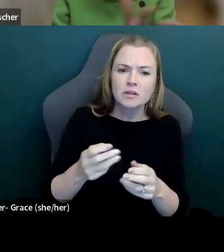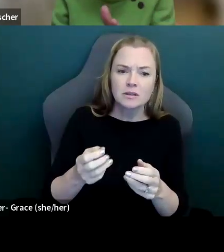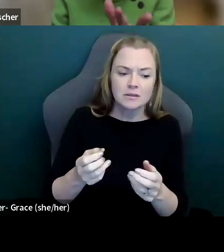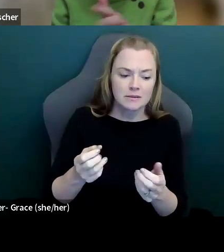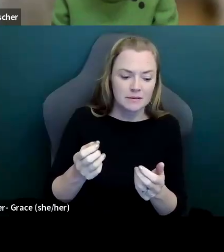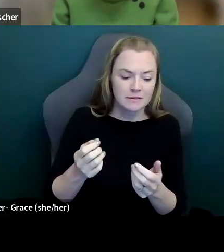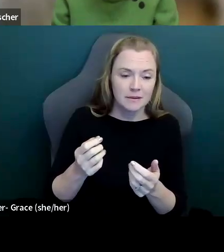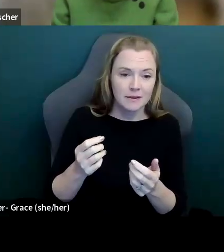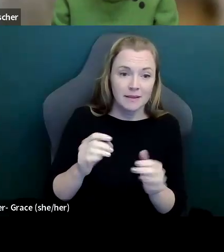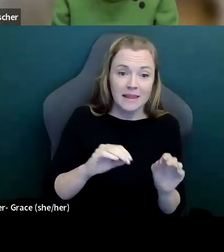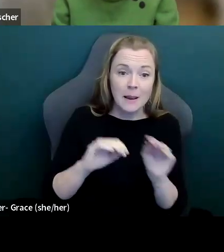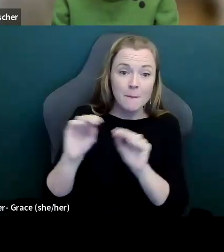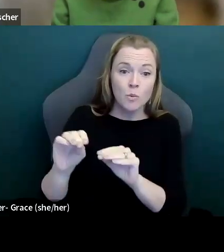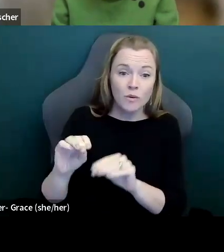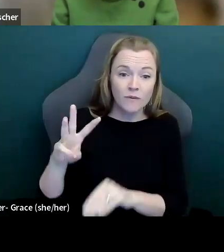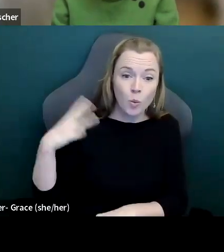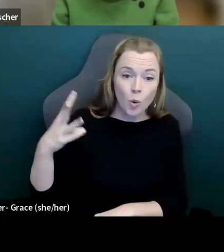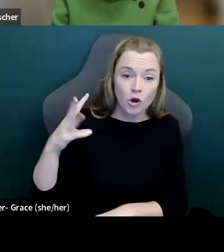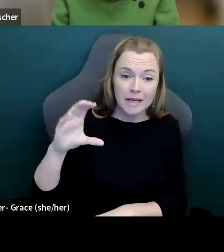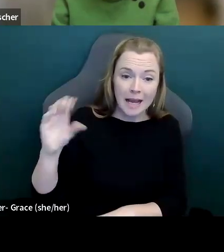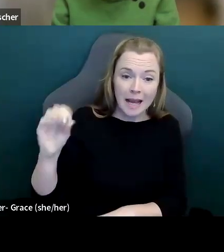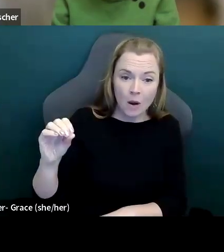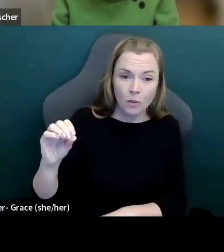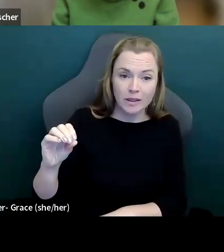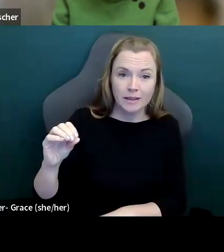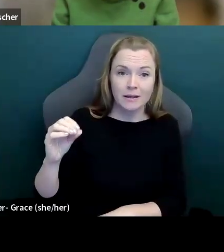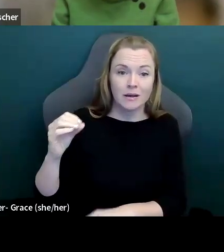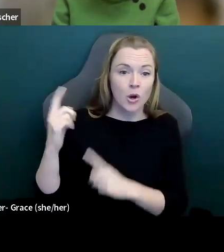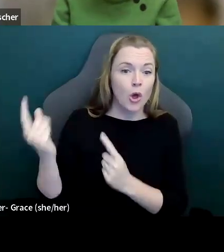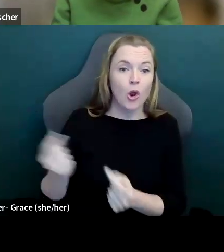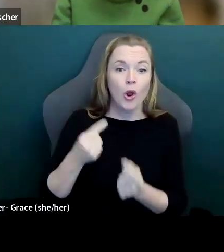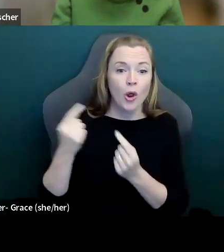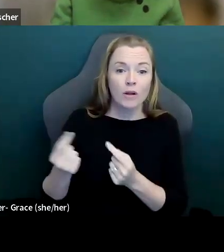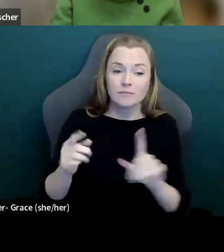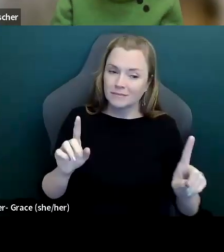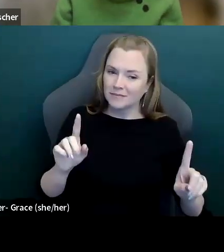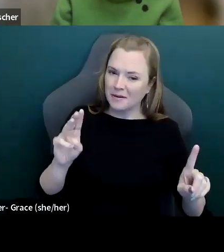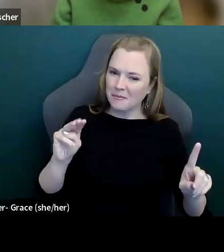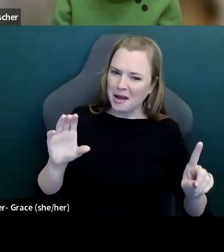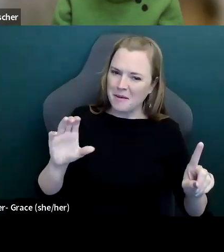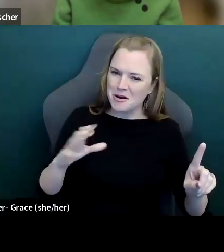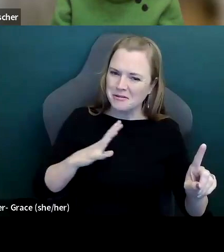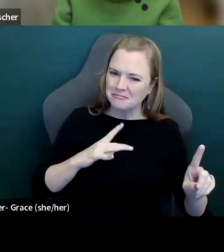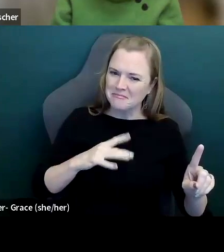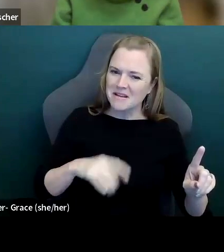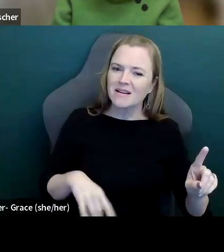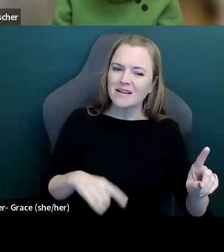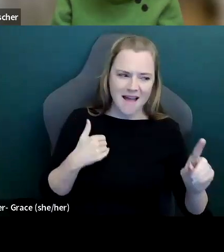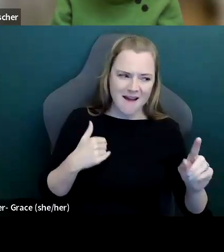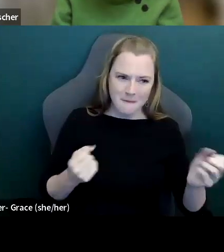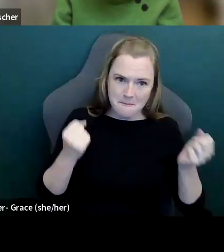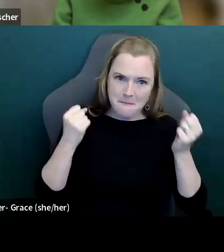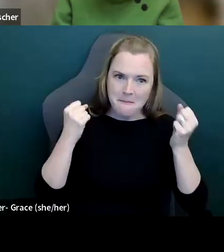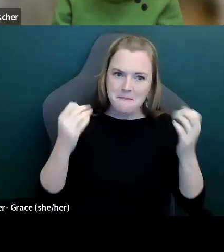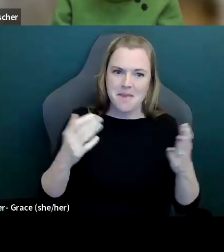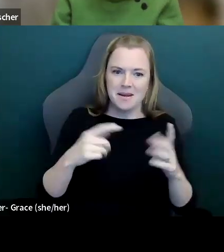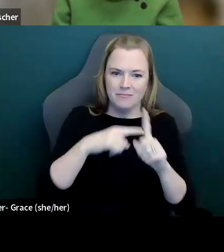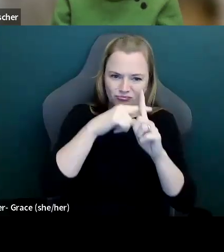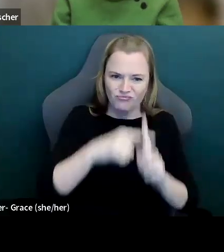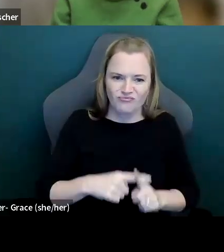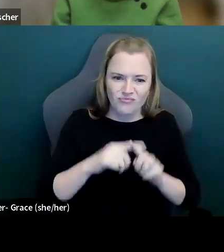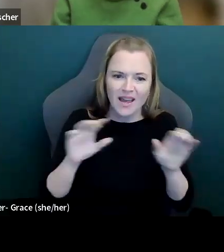they moved to Washington County, but don't sell Montgomery County short. Montgomery County has lots of wonderful